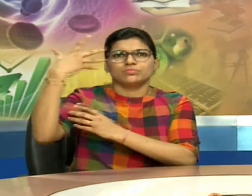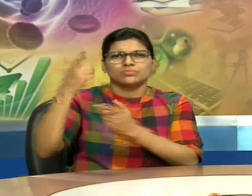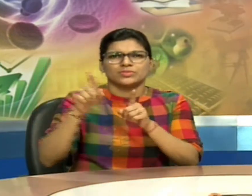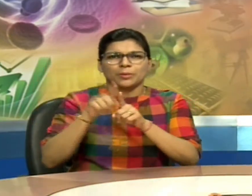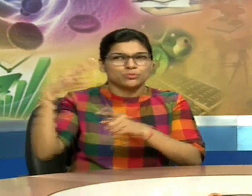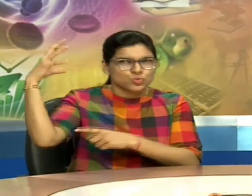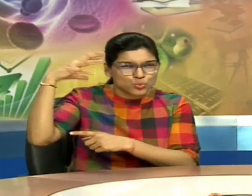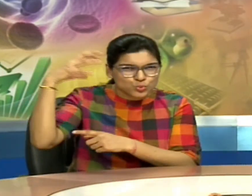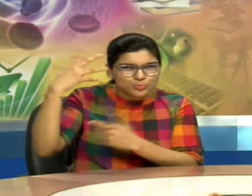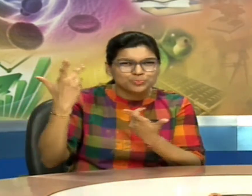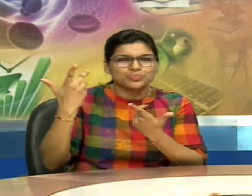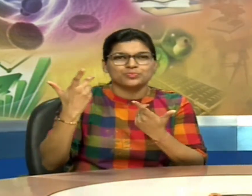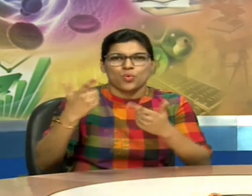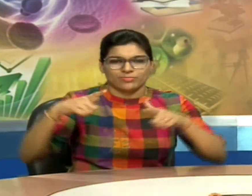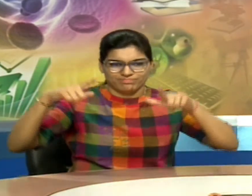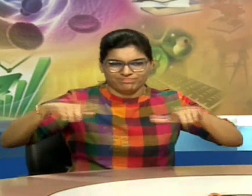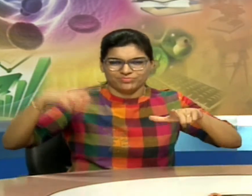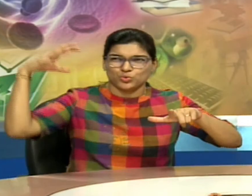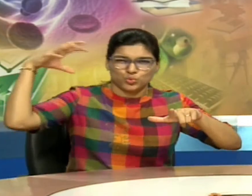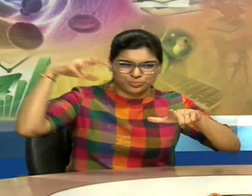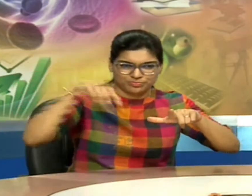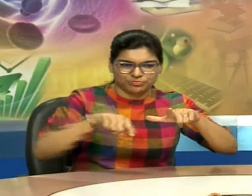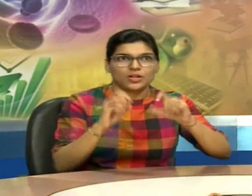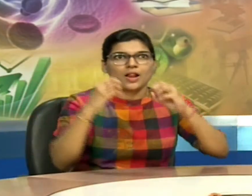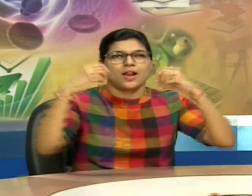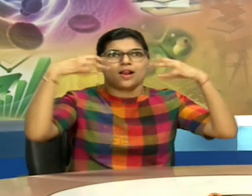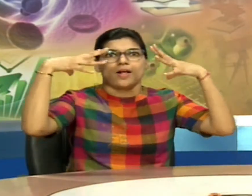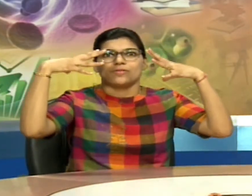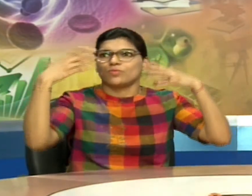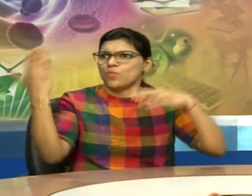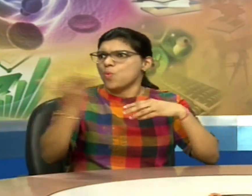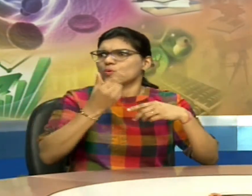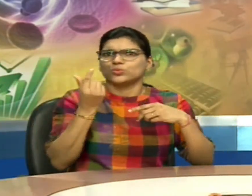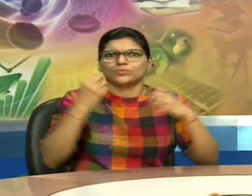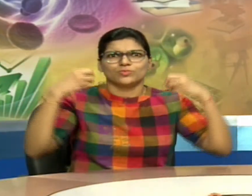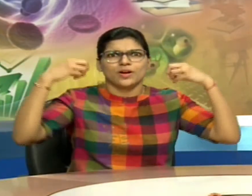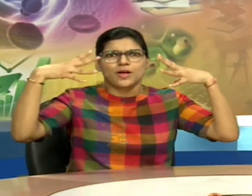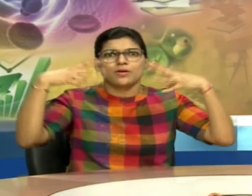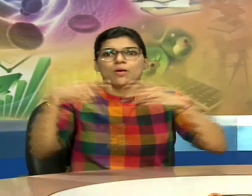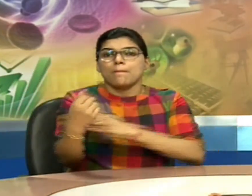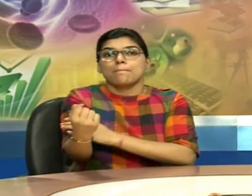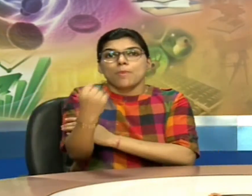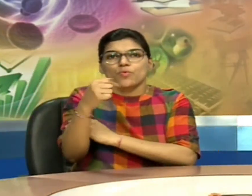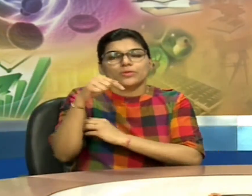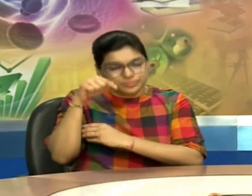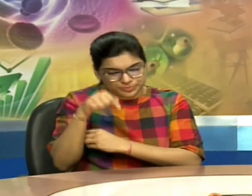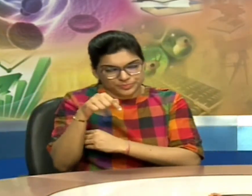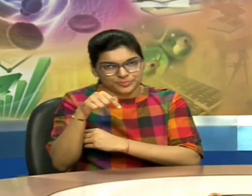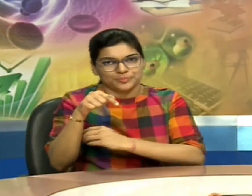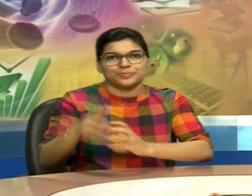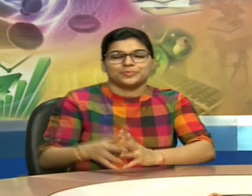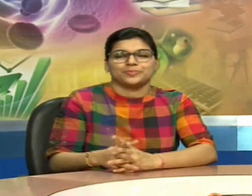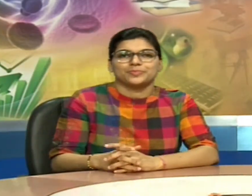energy, like solar energy. We cook food using the solar power.